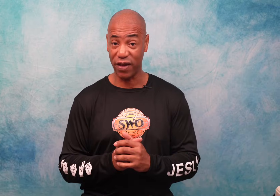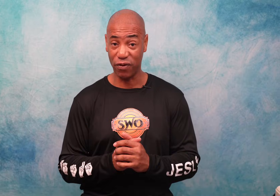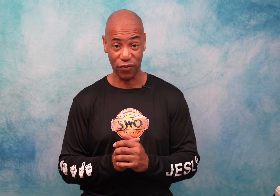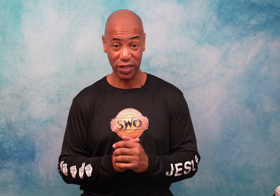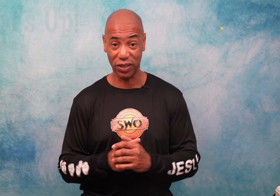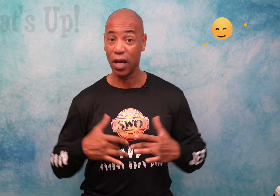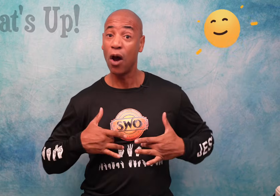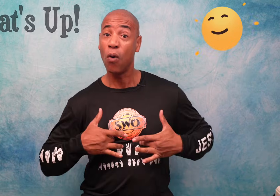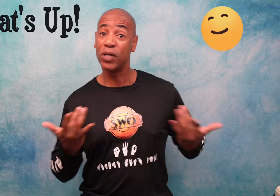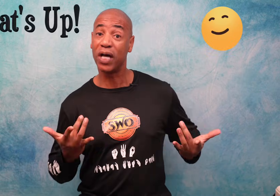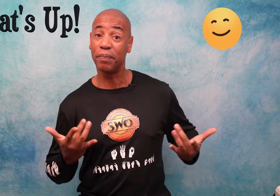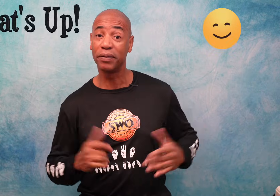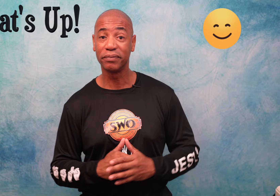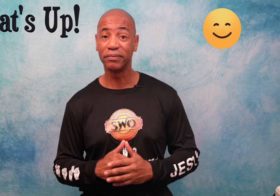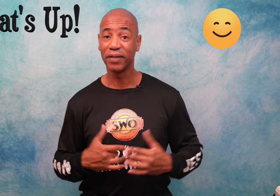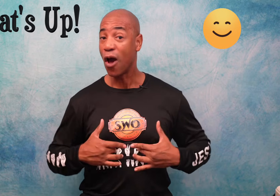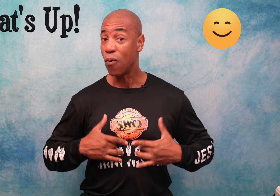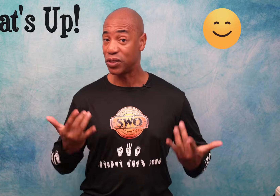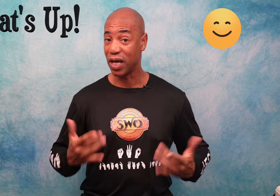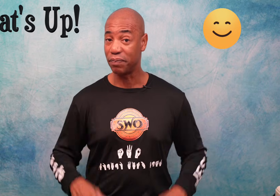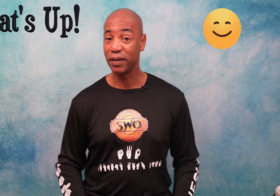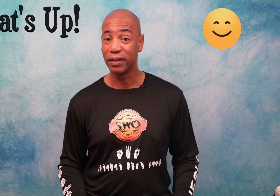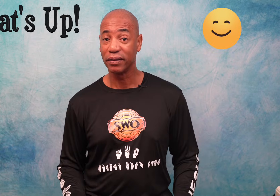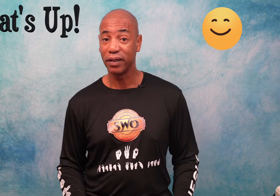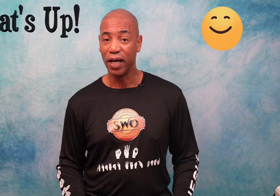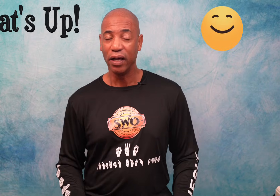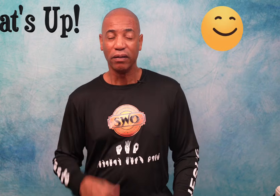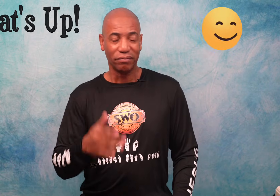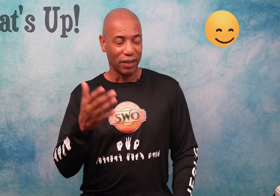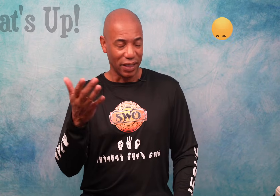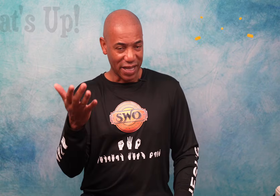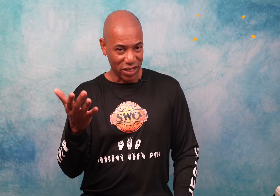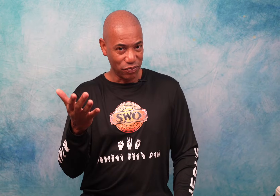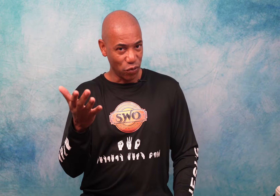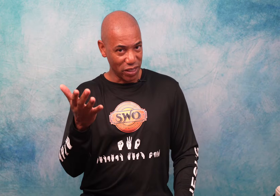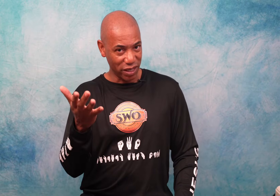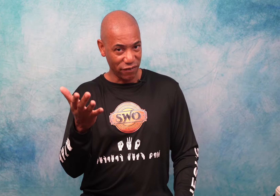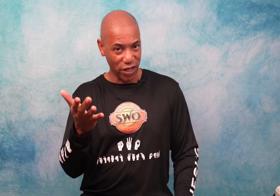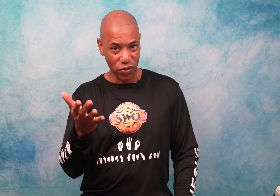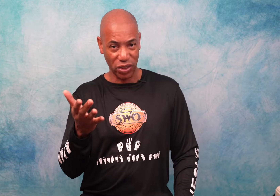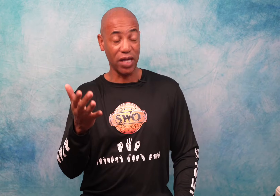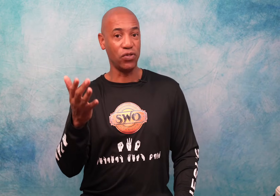favorite phrases. What's up? What's up? A lot of times you may look at videos and they do